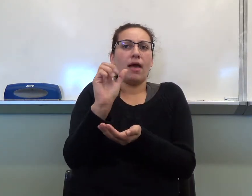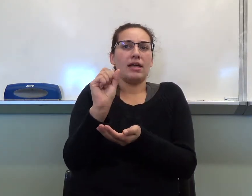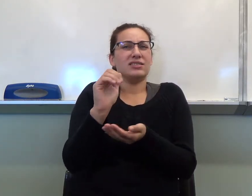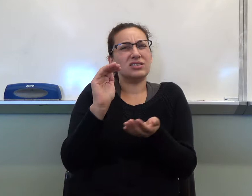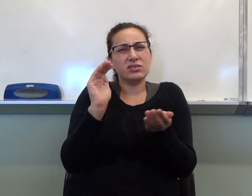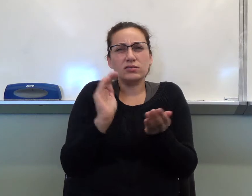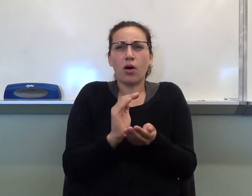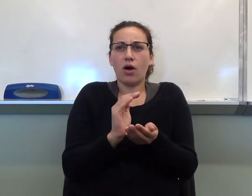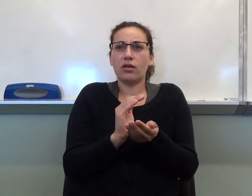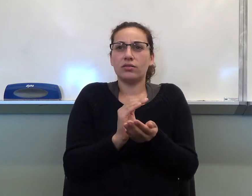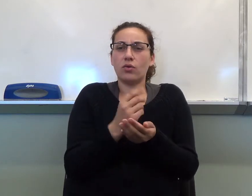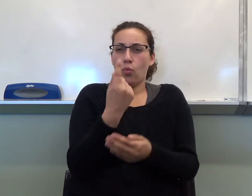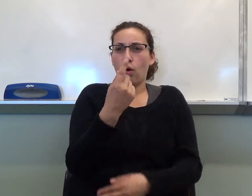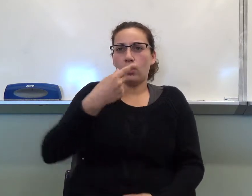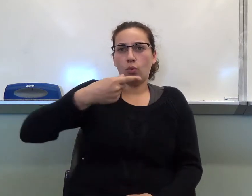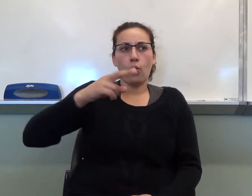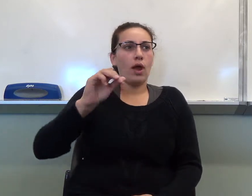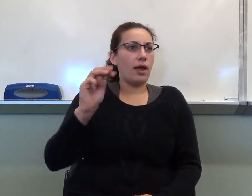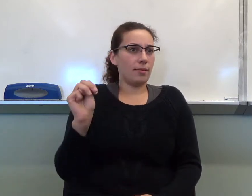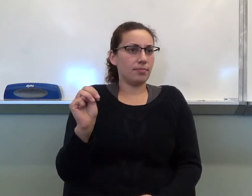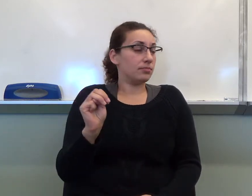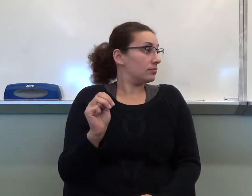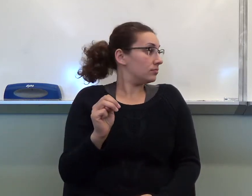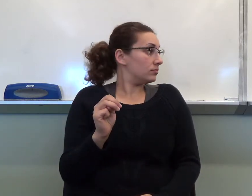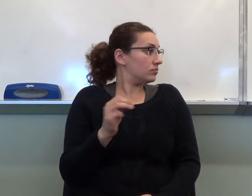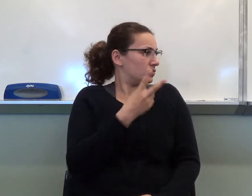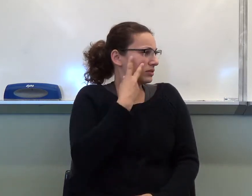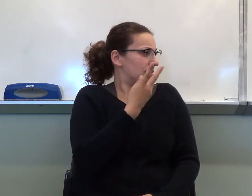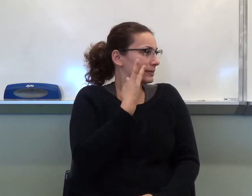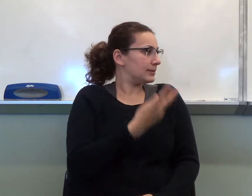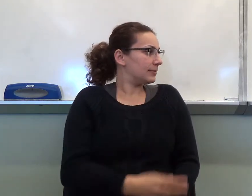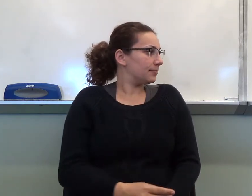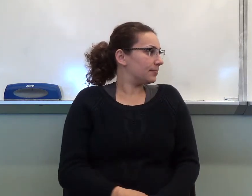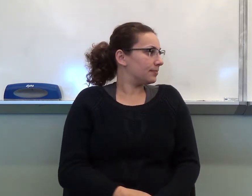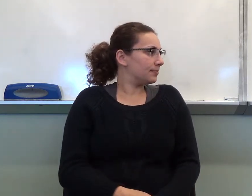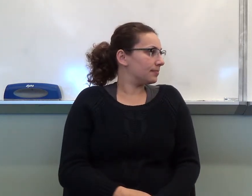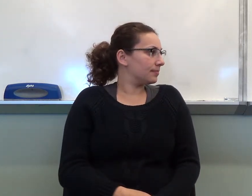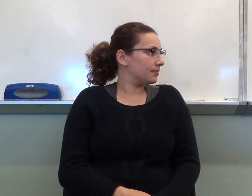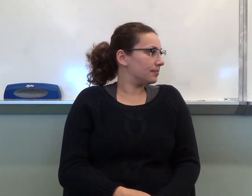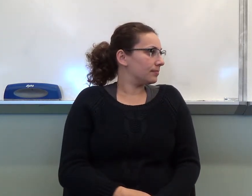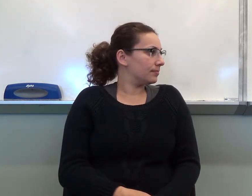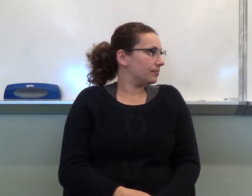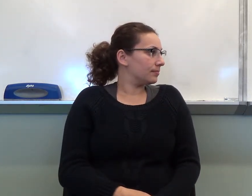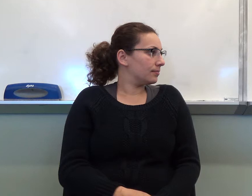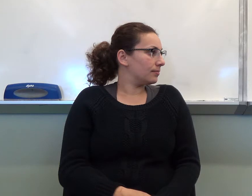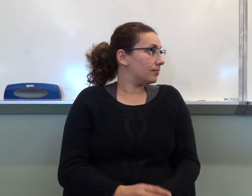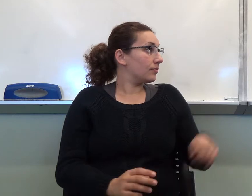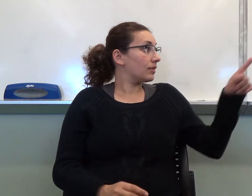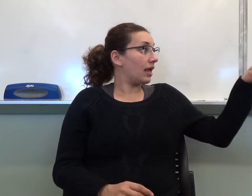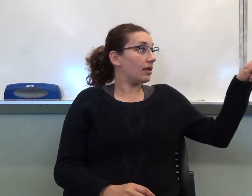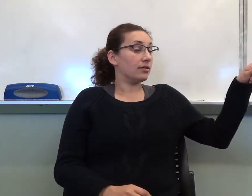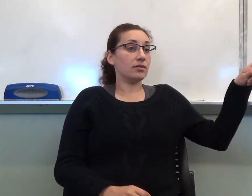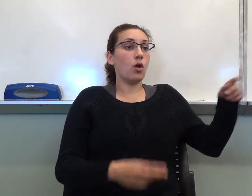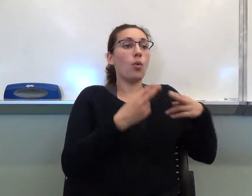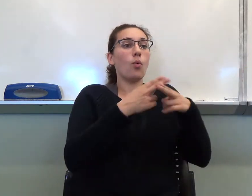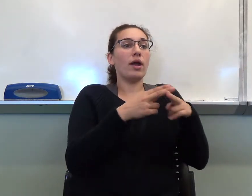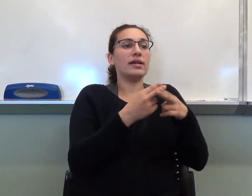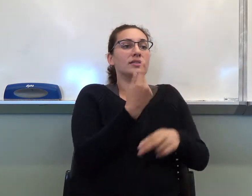Let me see if I have. Yes, I do. Okay. This weighs a gram.